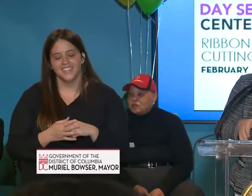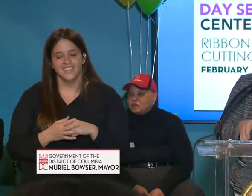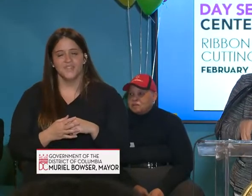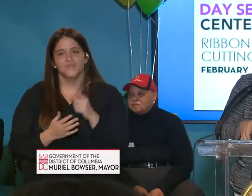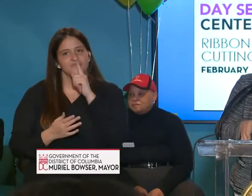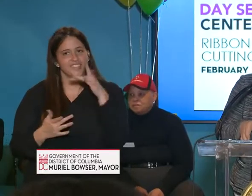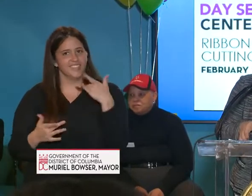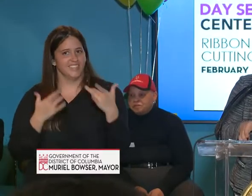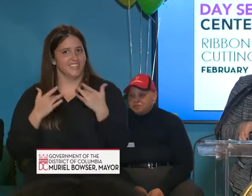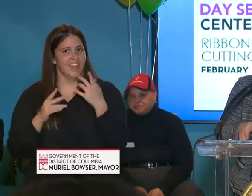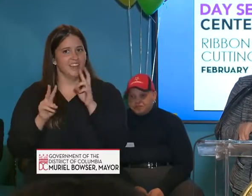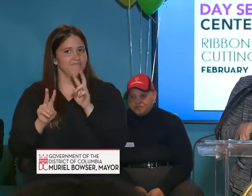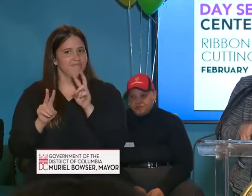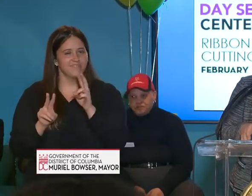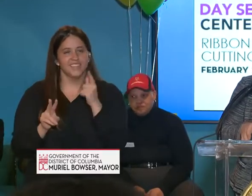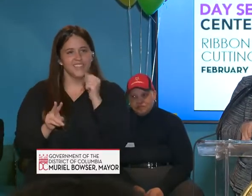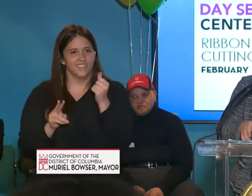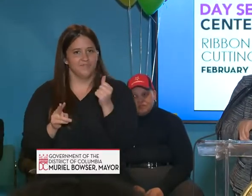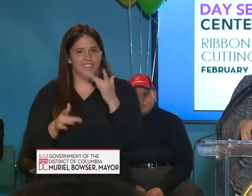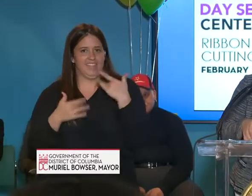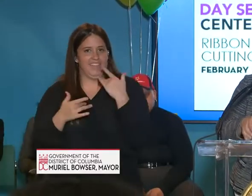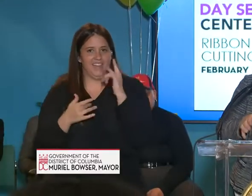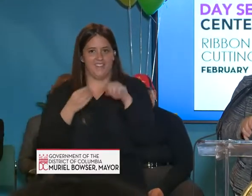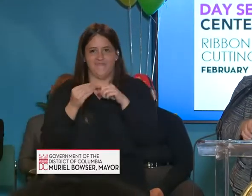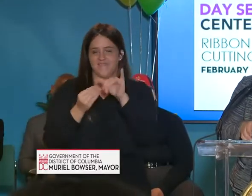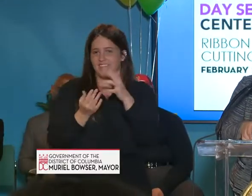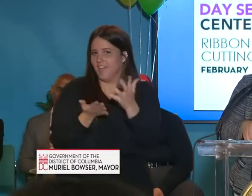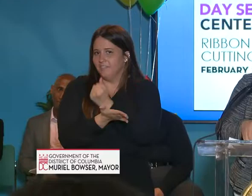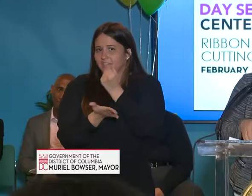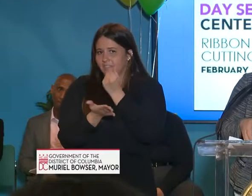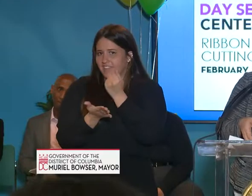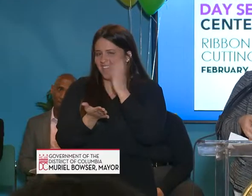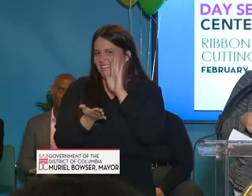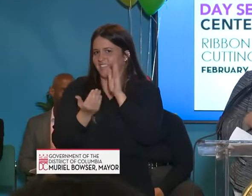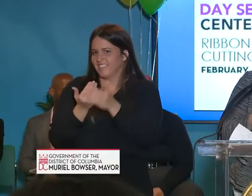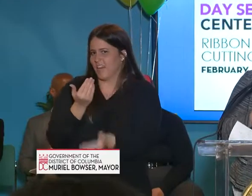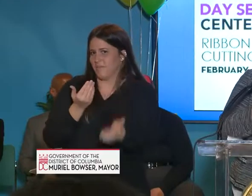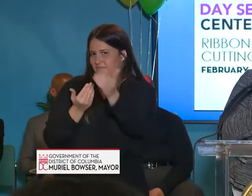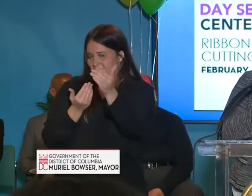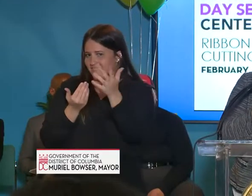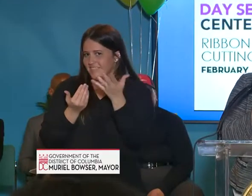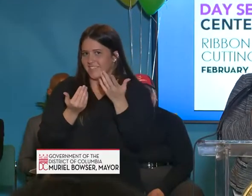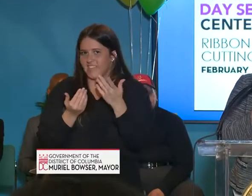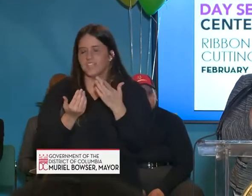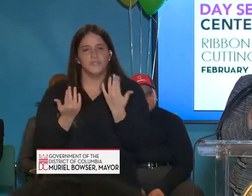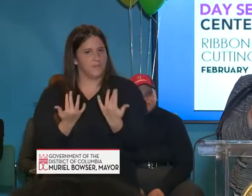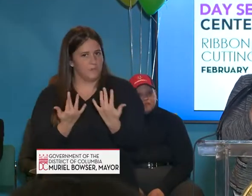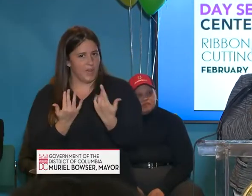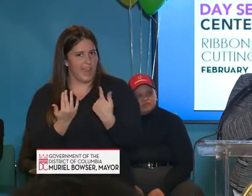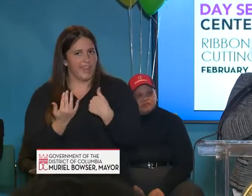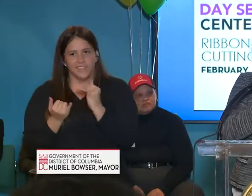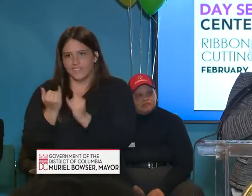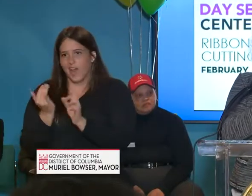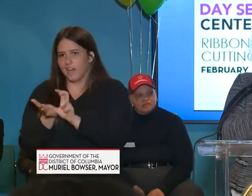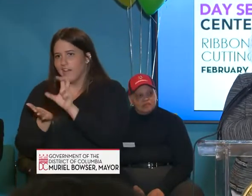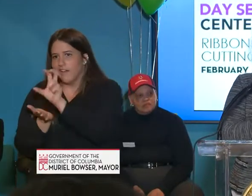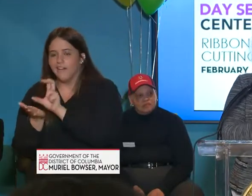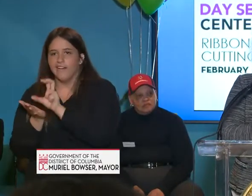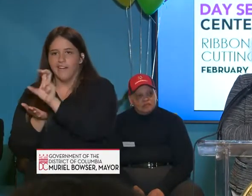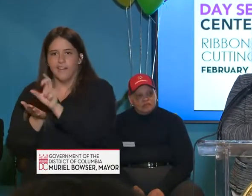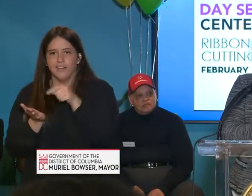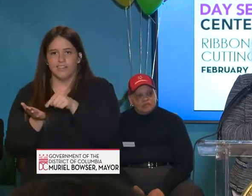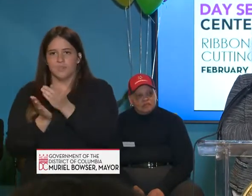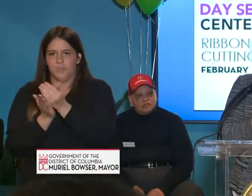really excited about that. So I didn't want to miss a moment to be able to say, we got this coming. So stay tuned. We have to make the final investments in that as well